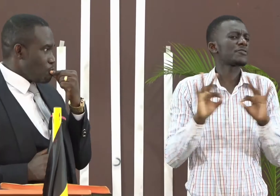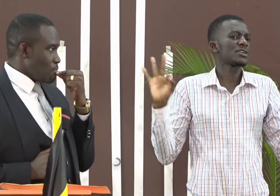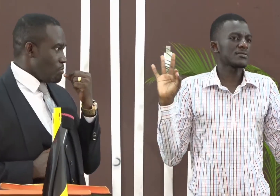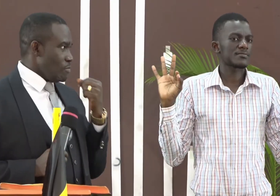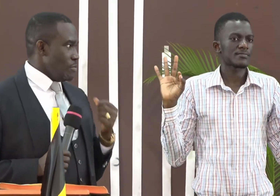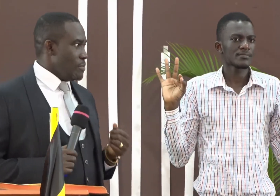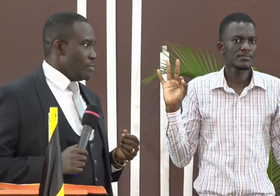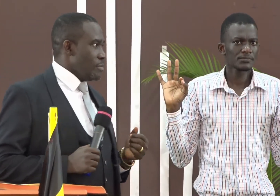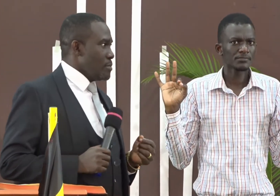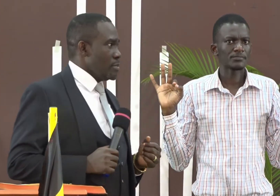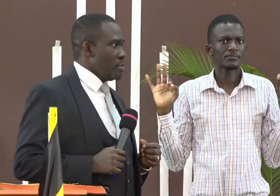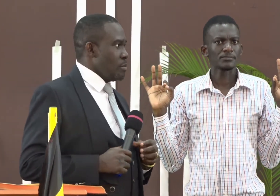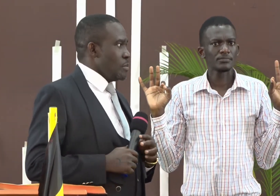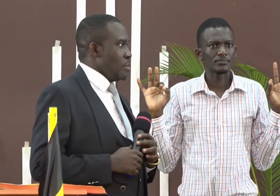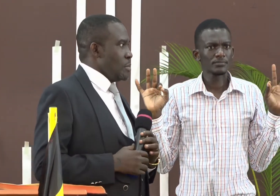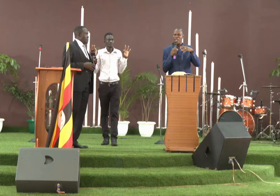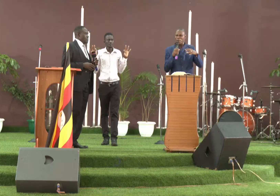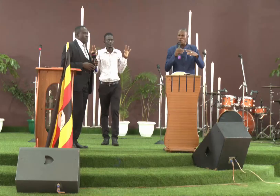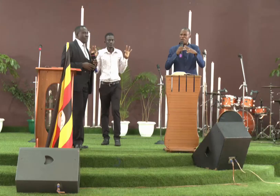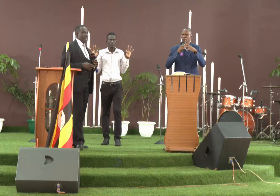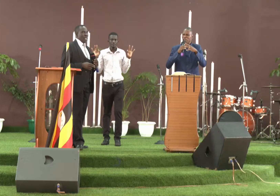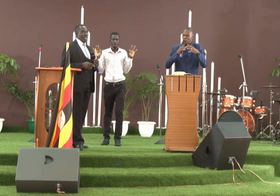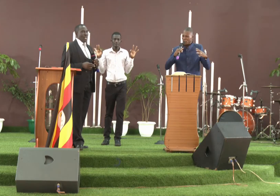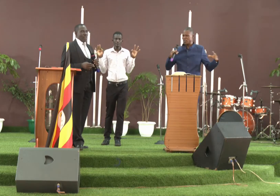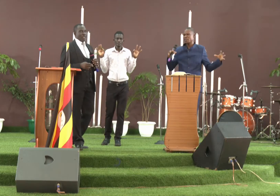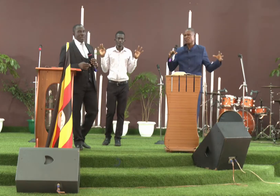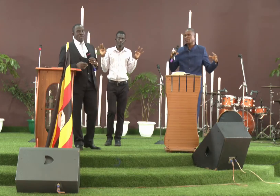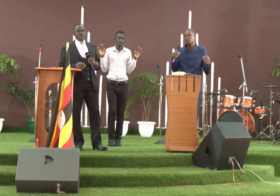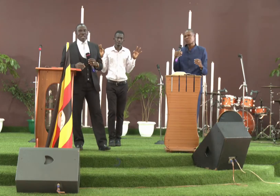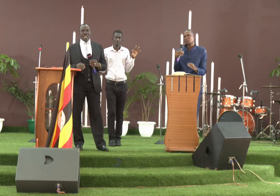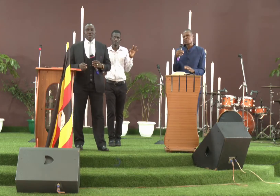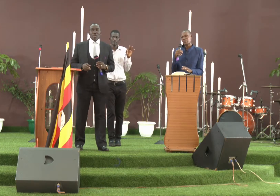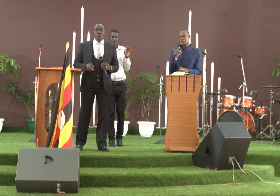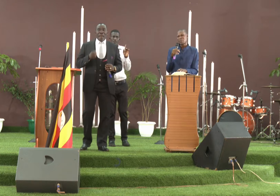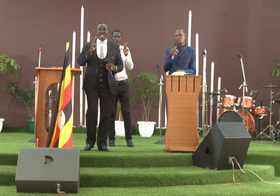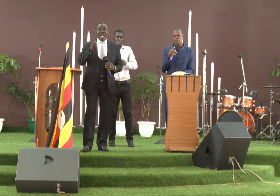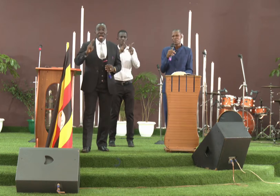concerning fear of death, I don't fear death, so I move in life when I'm very free.